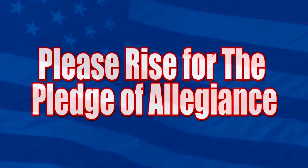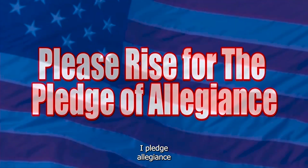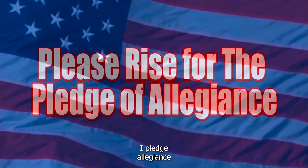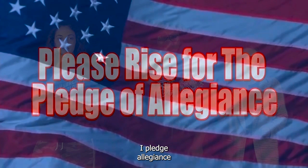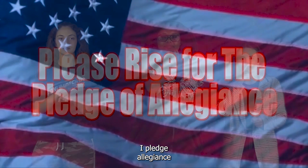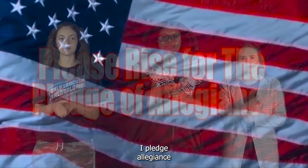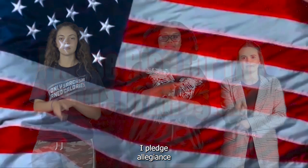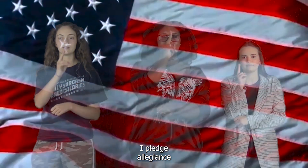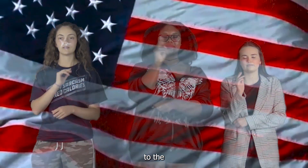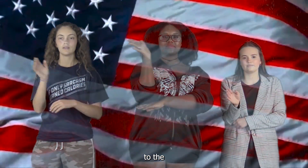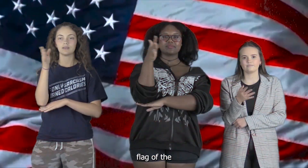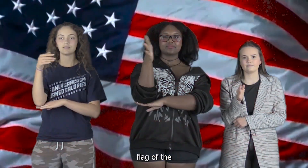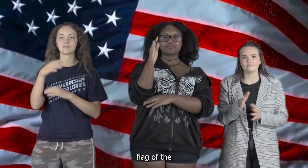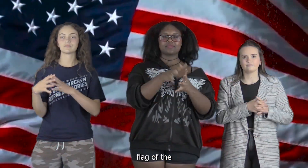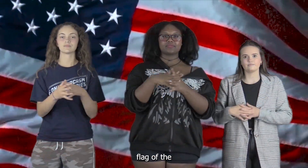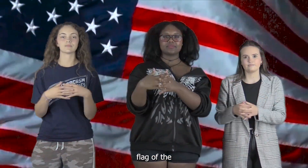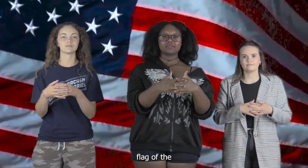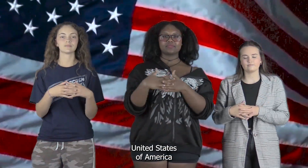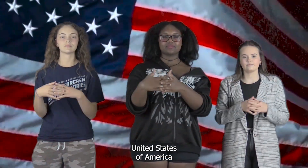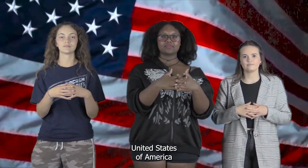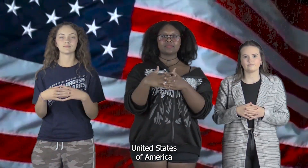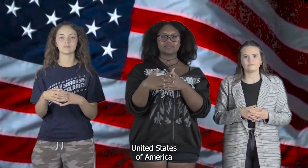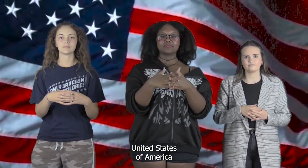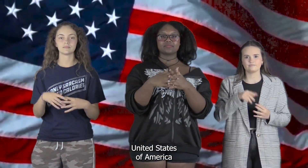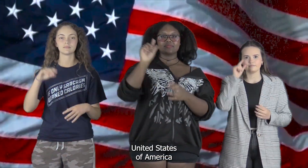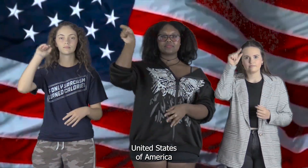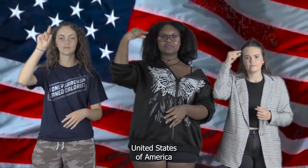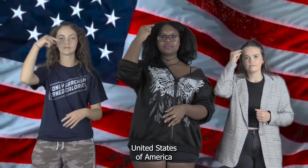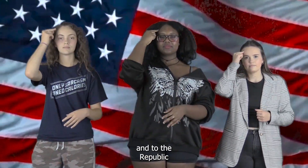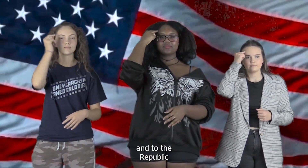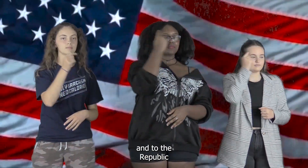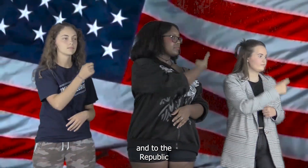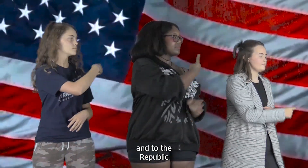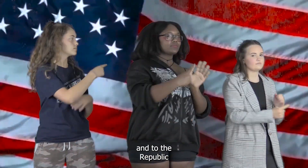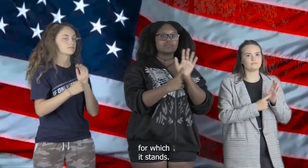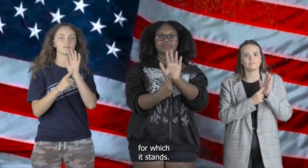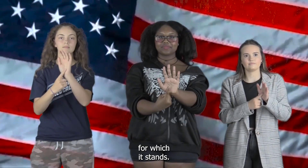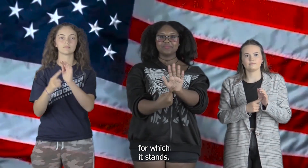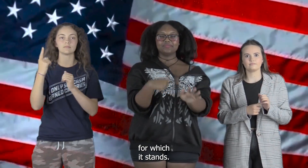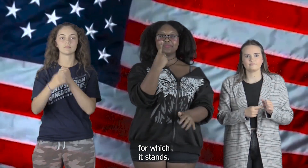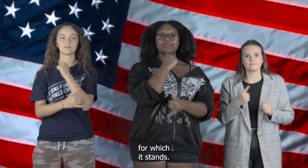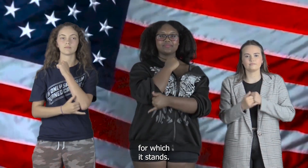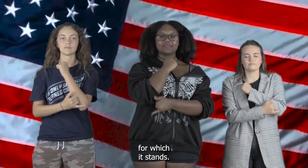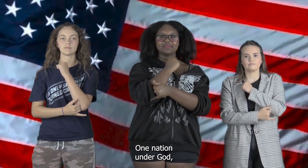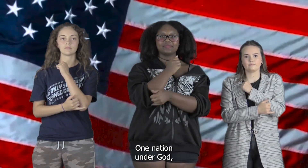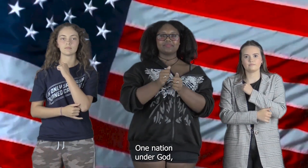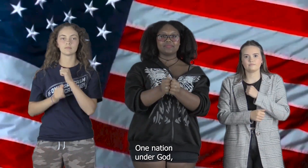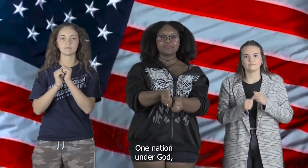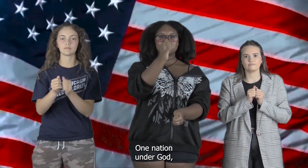I pledge allegiance to the flag of the United States of America and to the republic for which it stands, one nation,